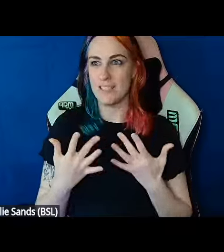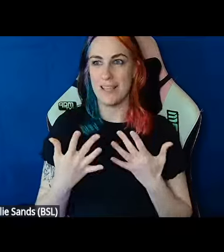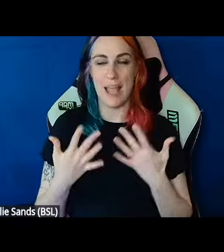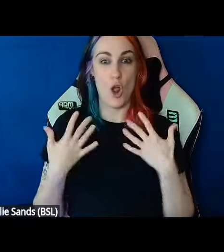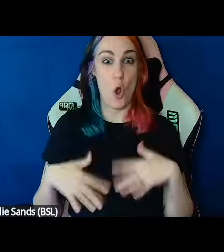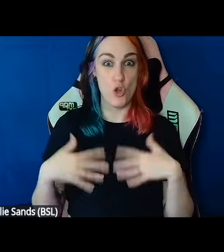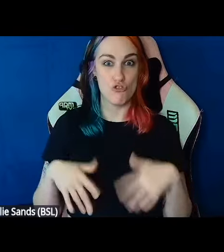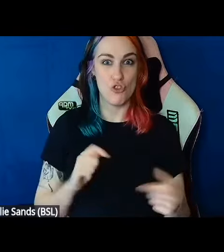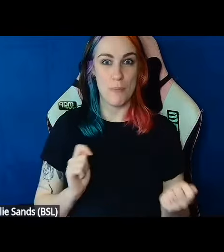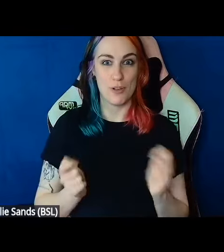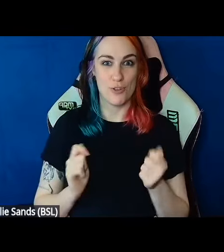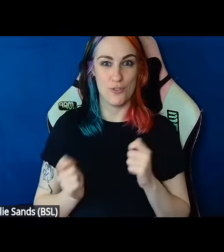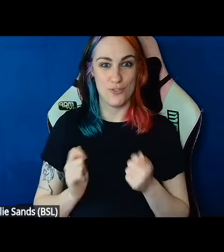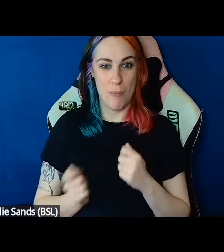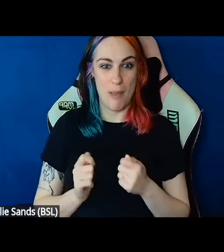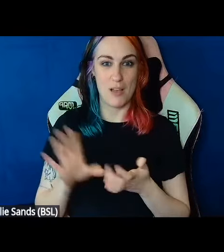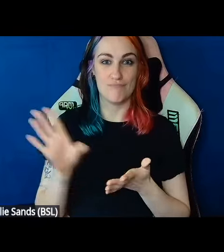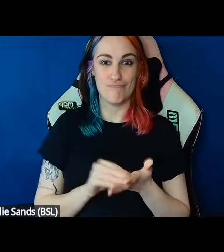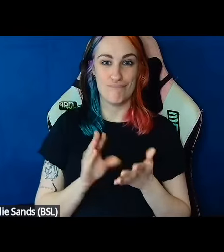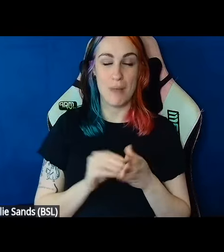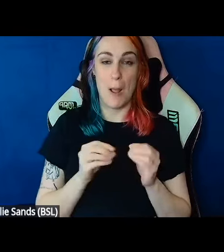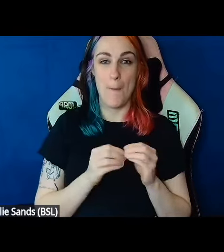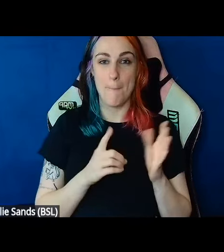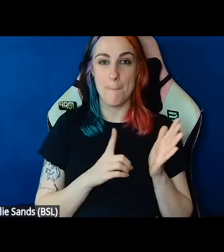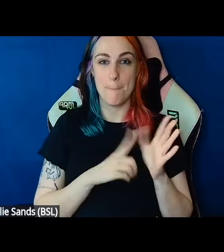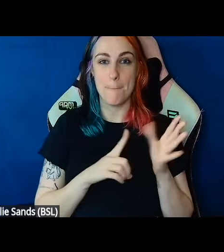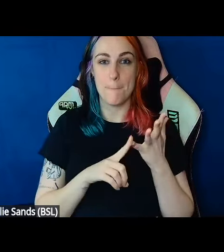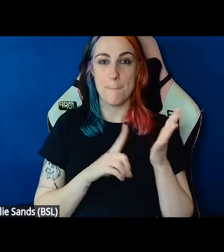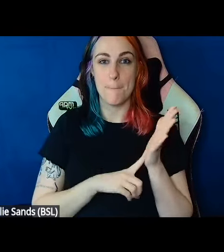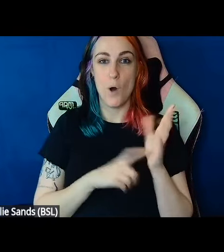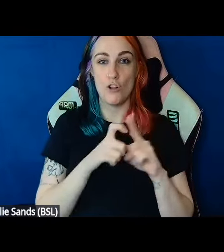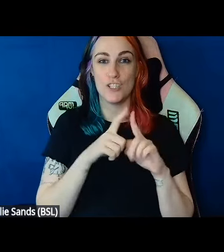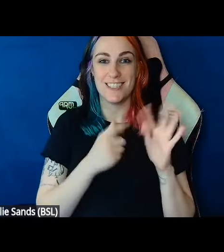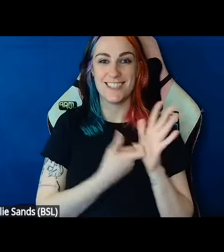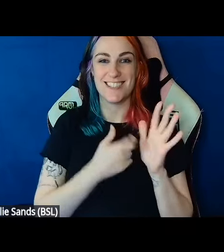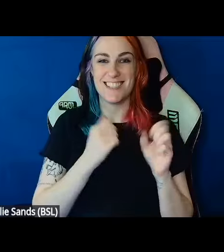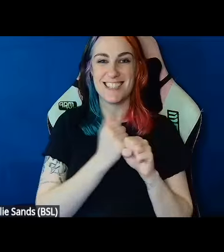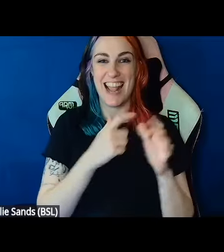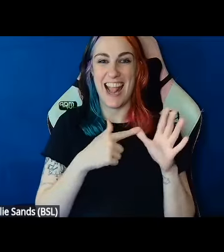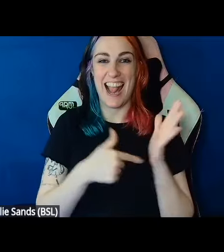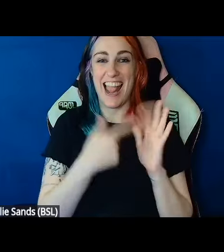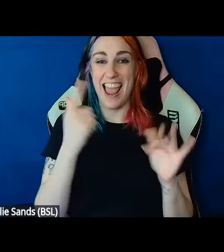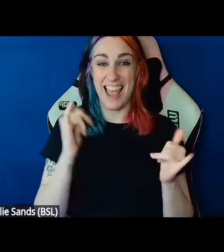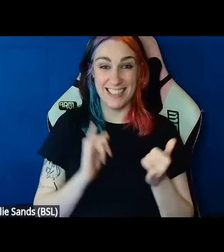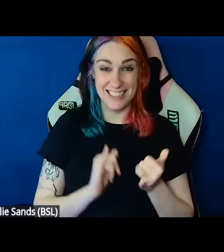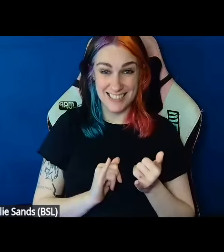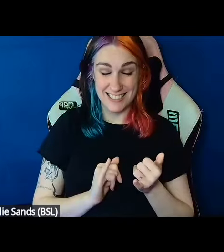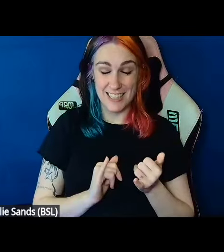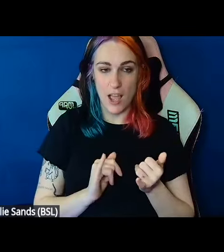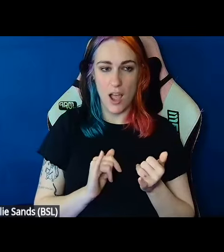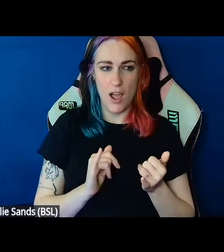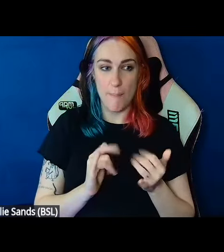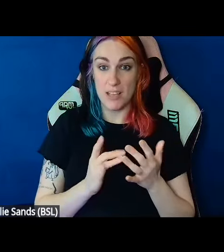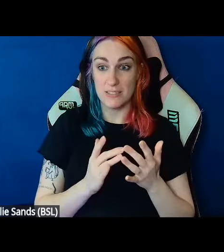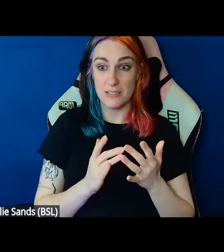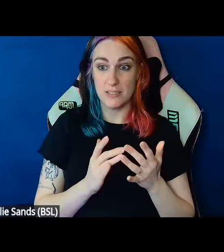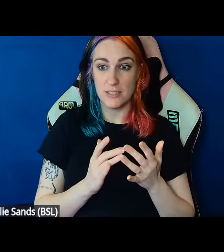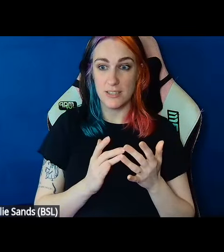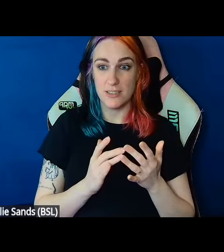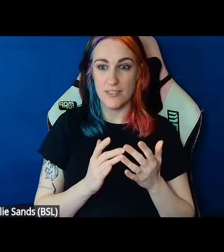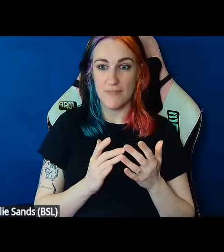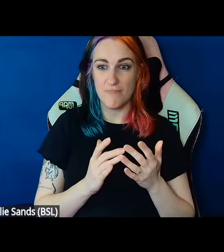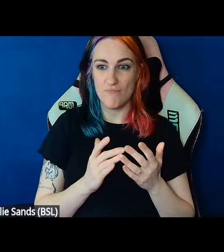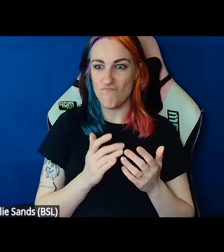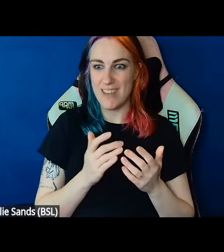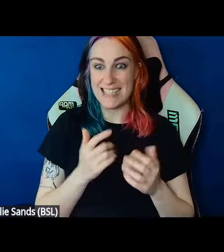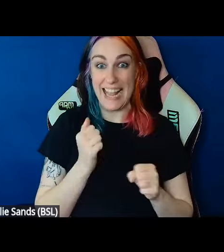to play with in Baldur's Gate, but there are times, even as a game dev, using fairly basic mods, I have